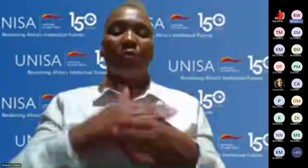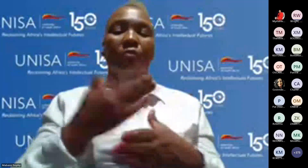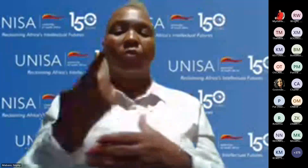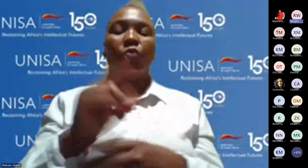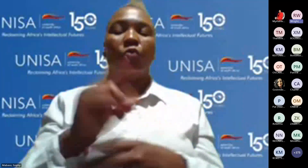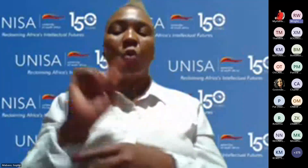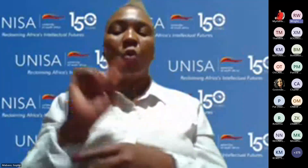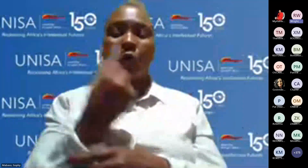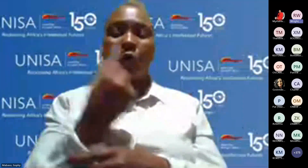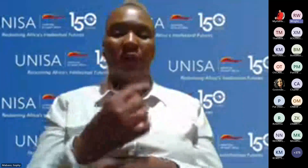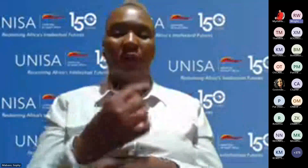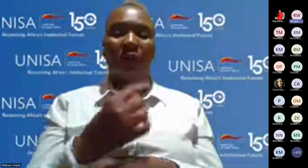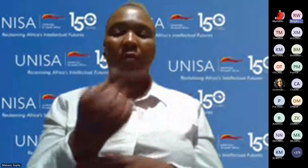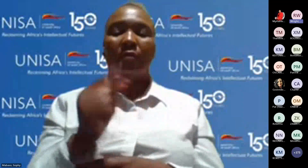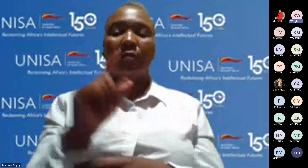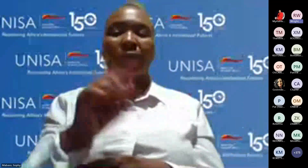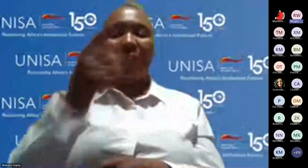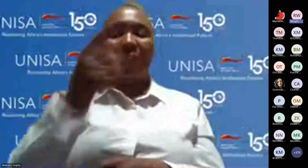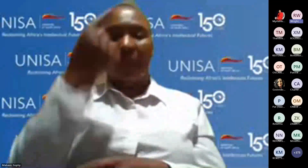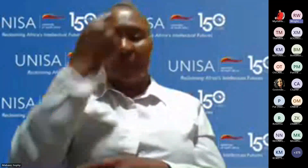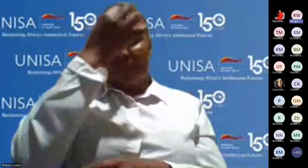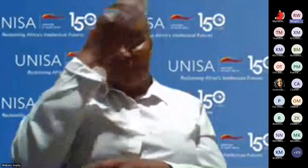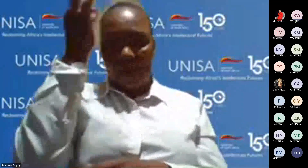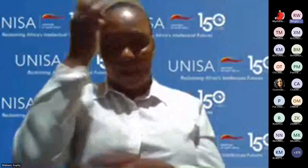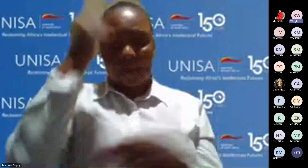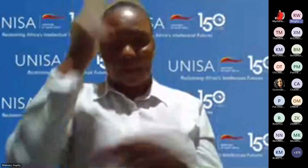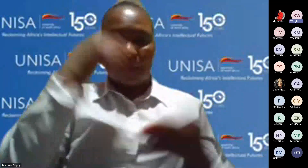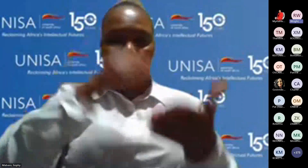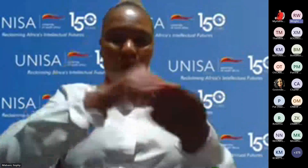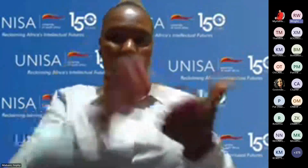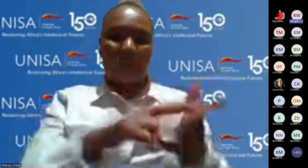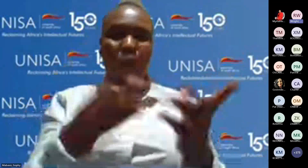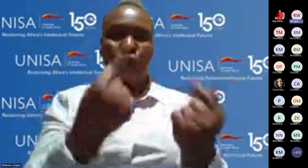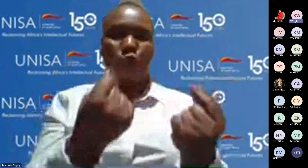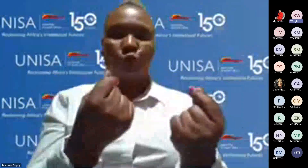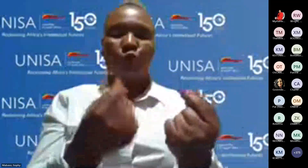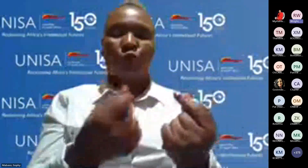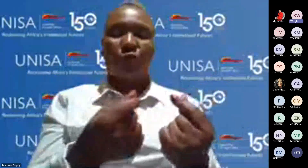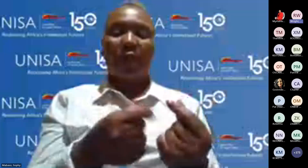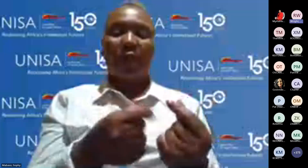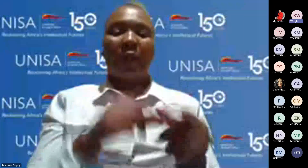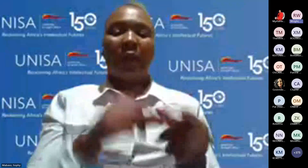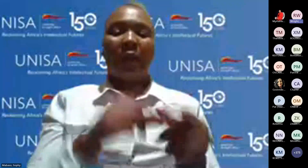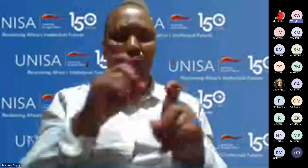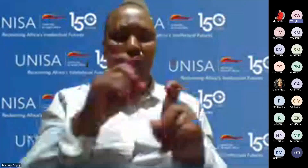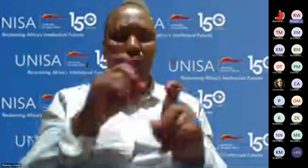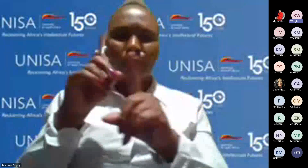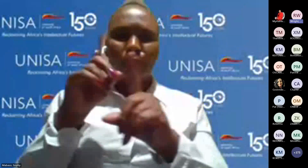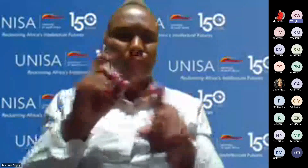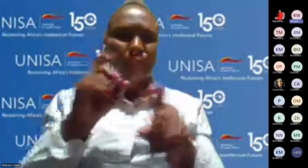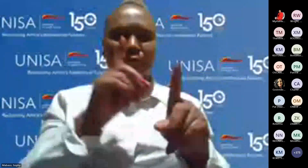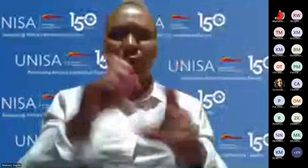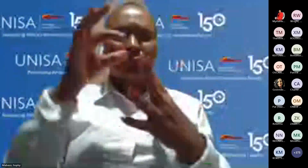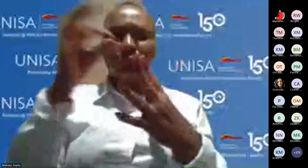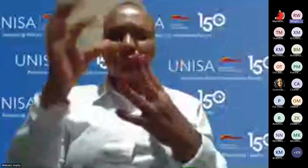got 8 minutes on the app to do that. And that's to take the pictures and to select